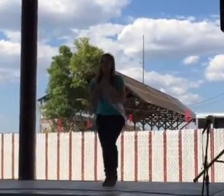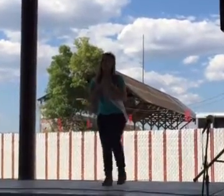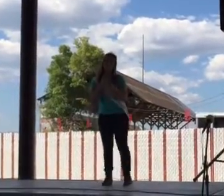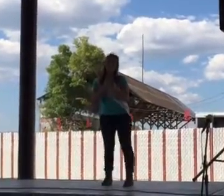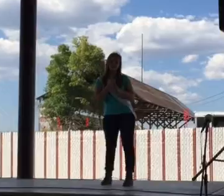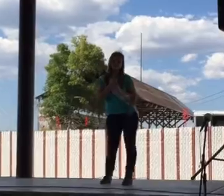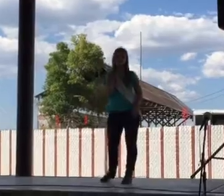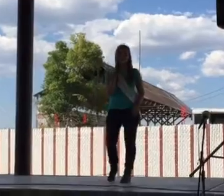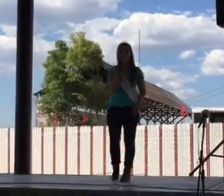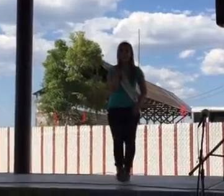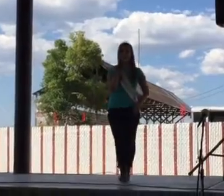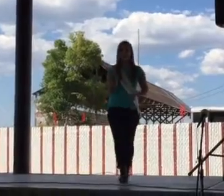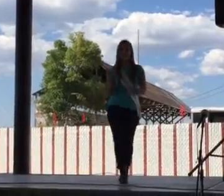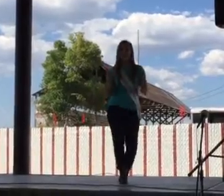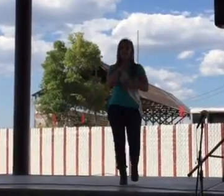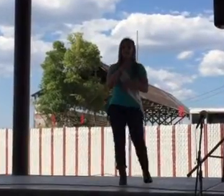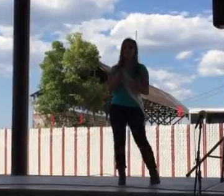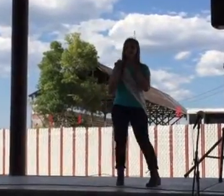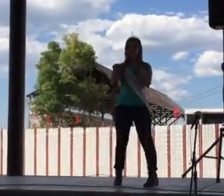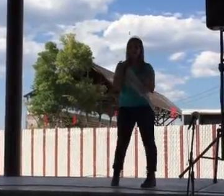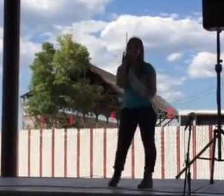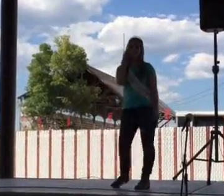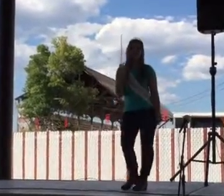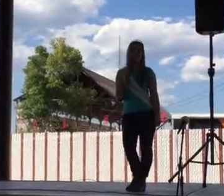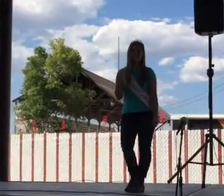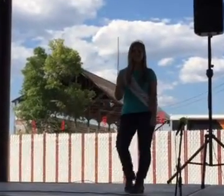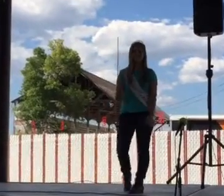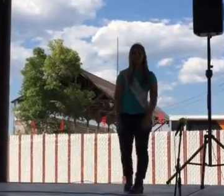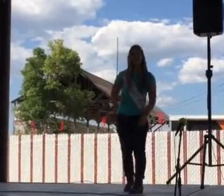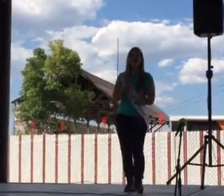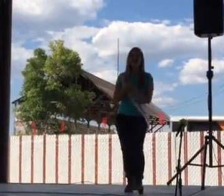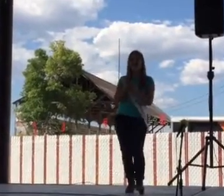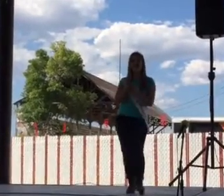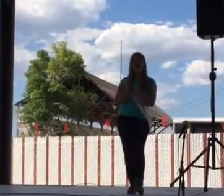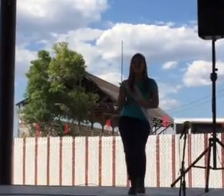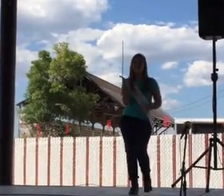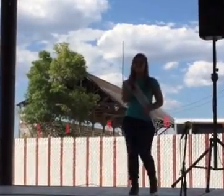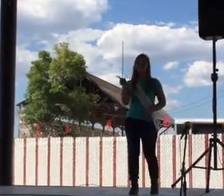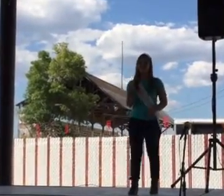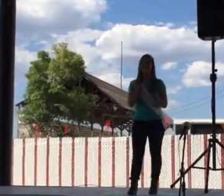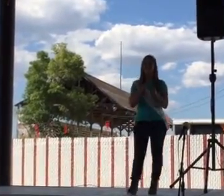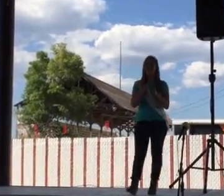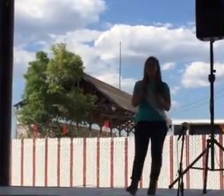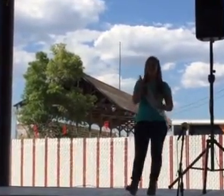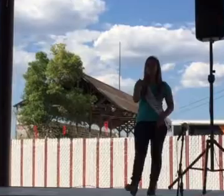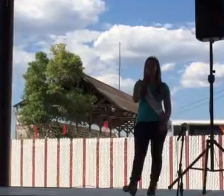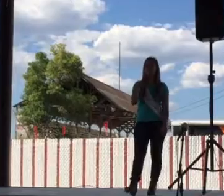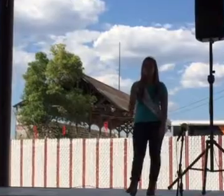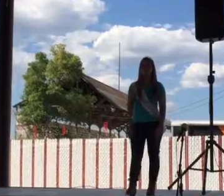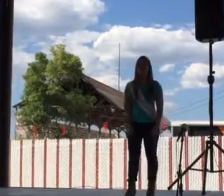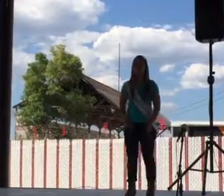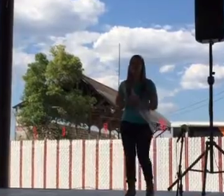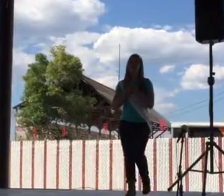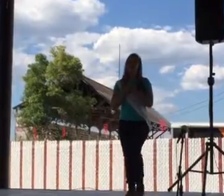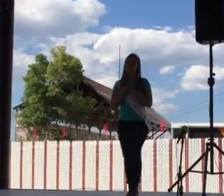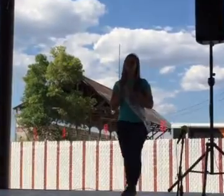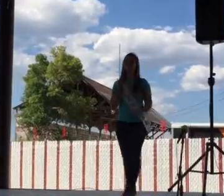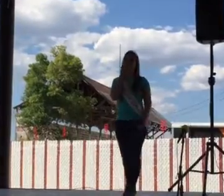Everyone else in the room can see it Everyone else but you Baby,